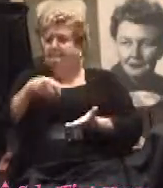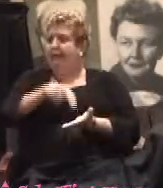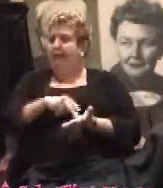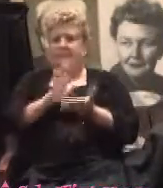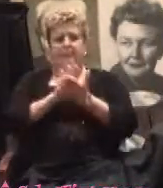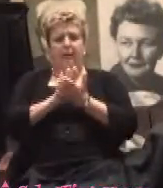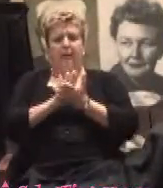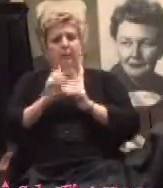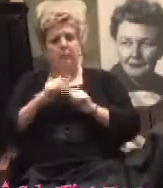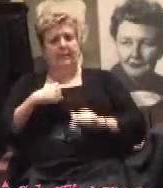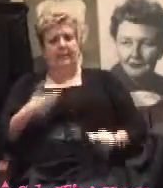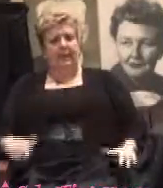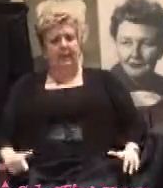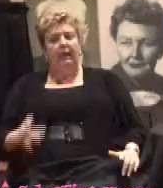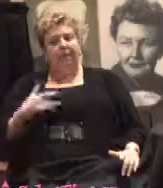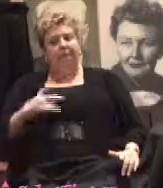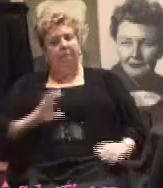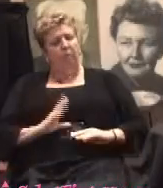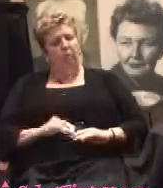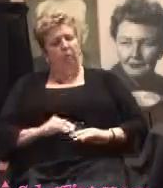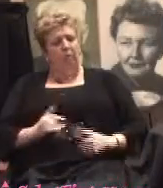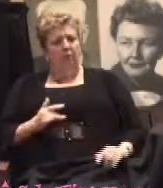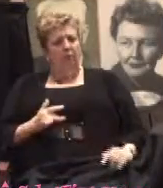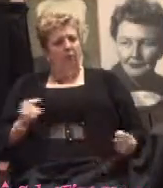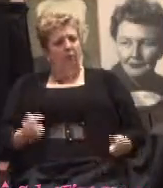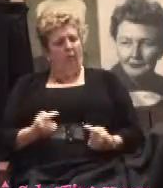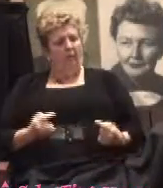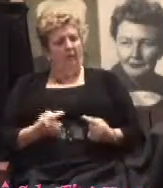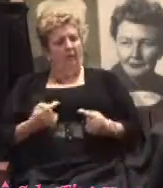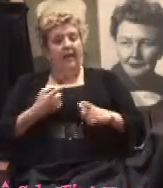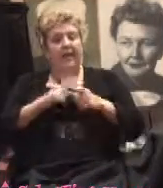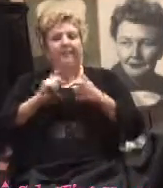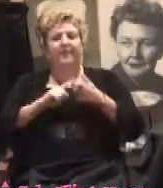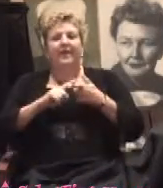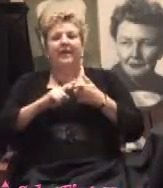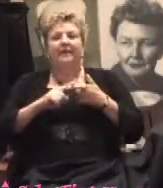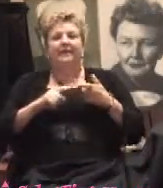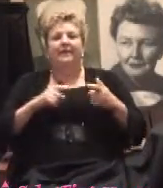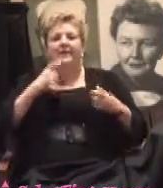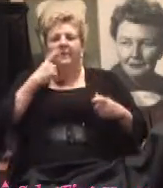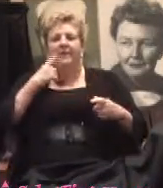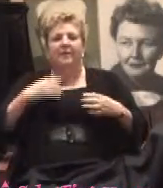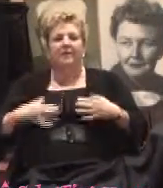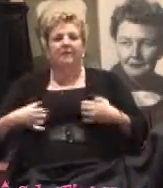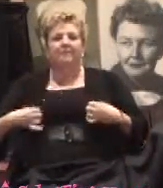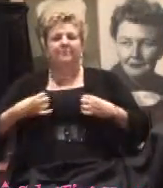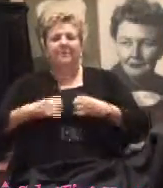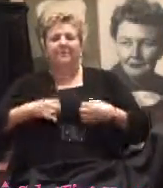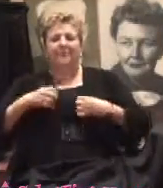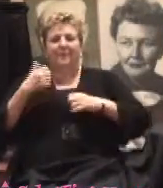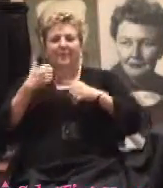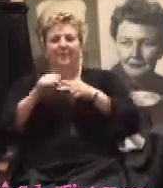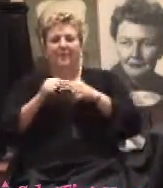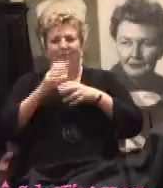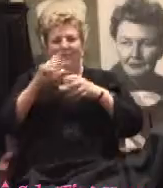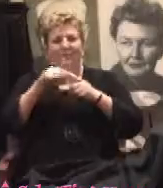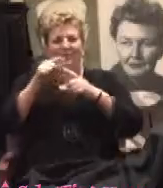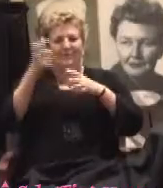hurt. And I got the Grapevine. Remember when you're going to be more sober than anyone and you subscribe to the Grapevine? And